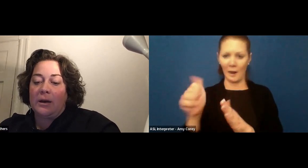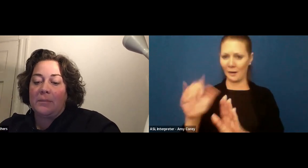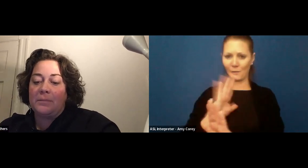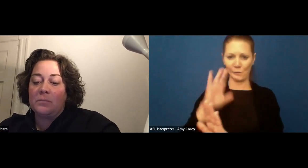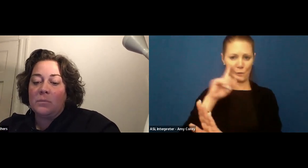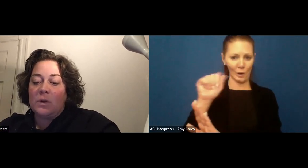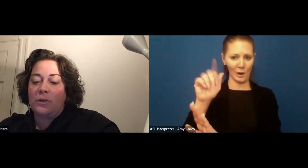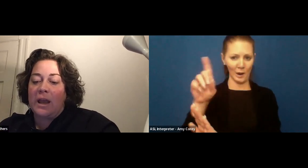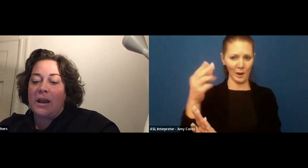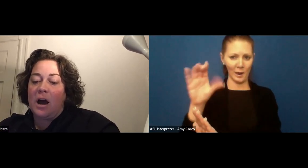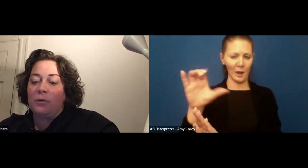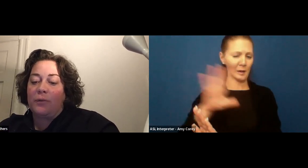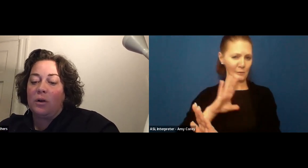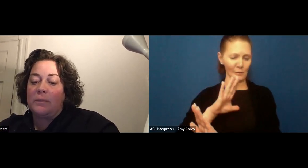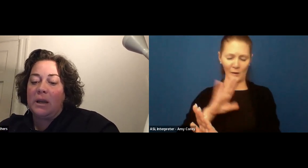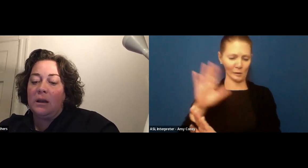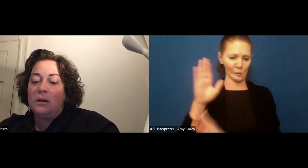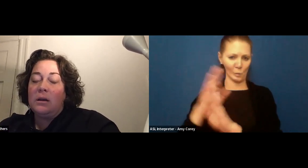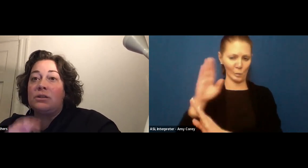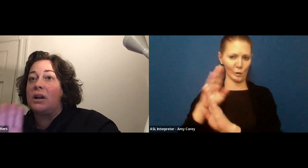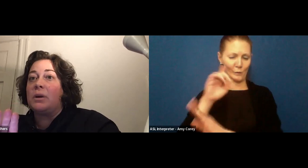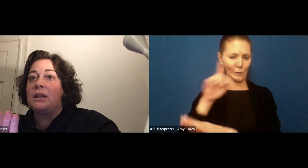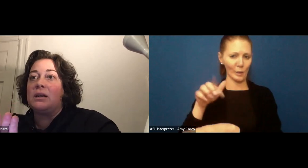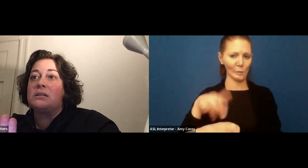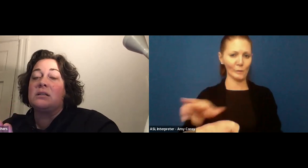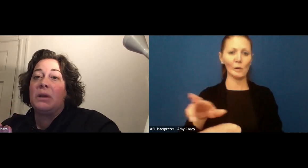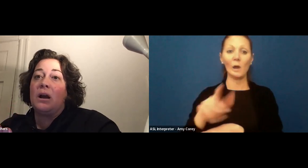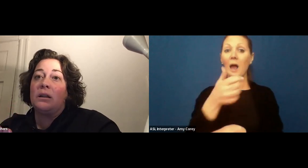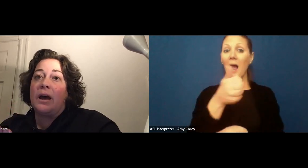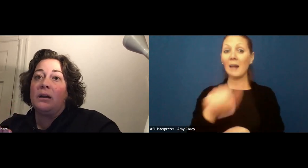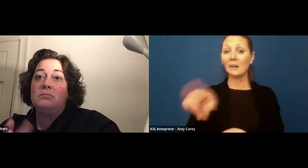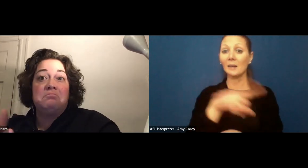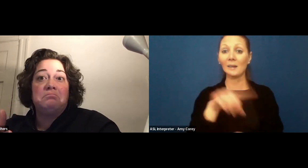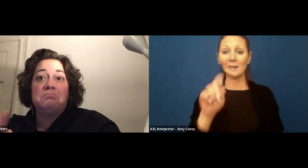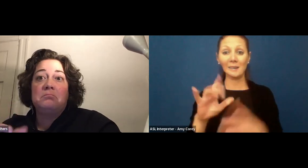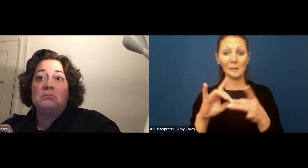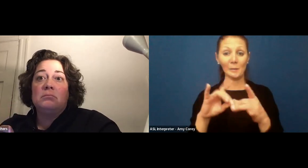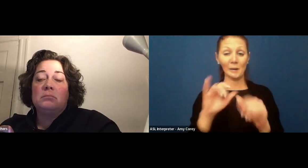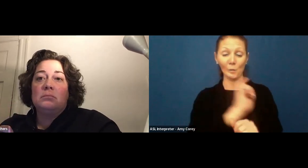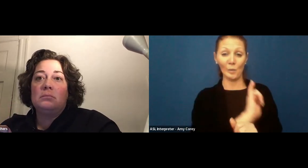okay. For the ad hoc referral committee, is there anybody that needs to speak on that?